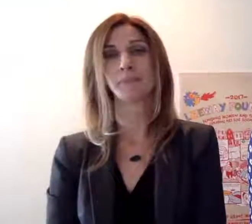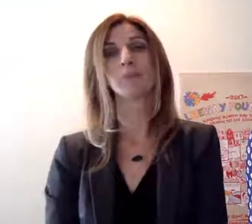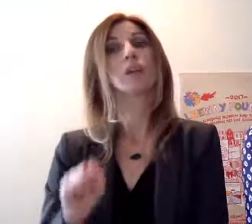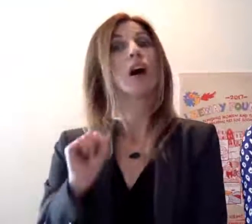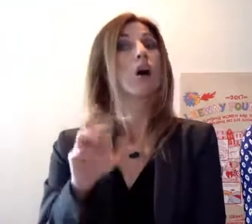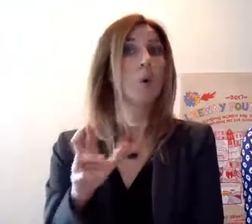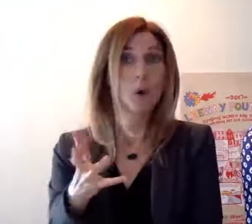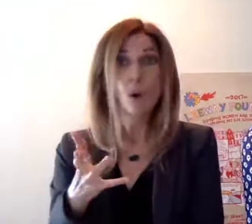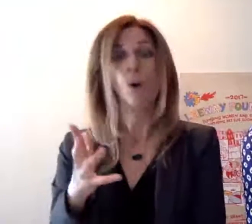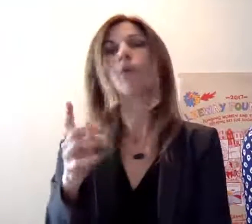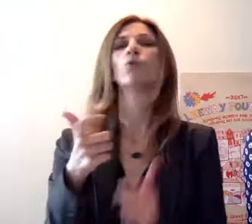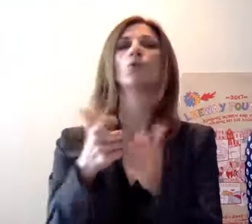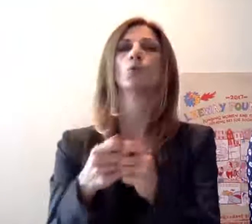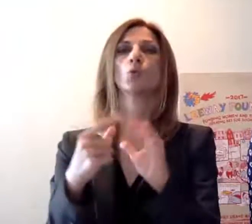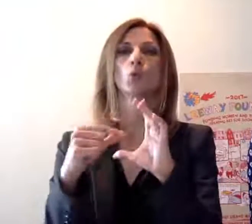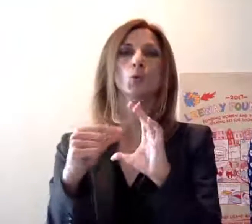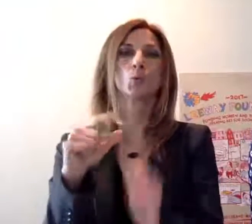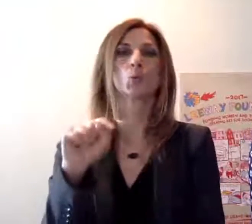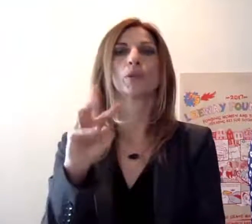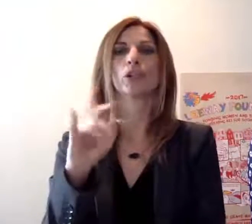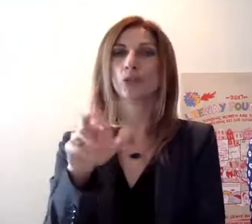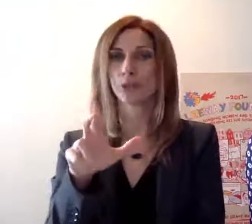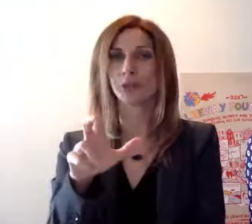or tweet us on Twitter.